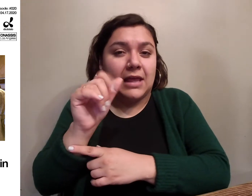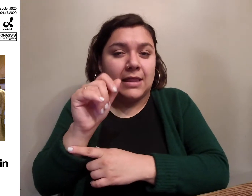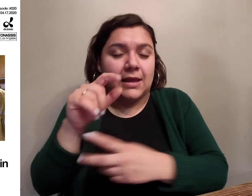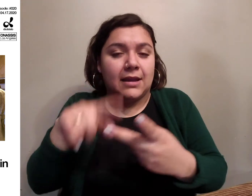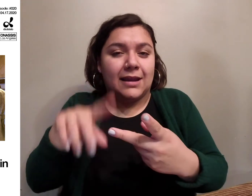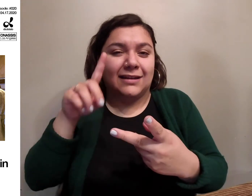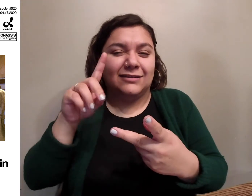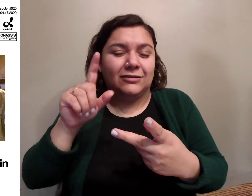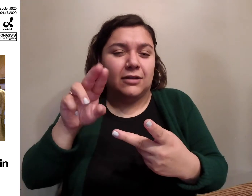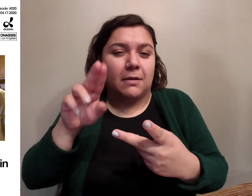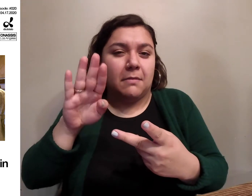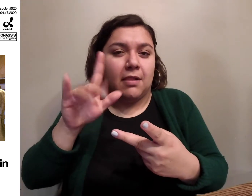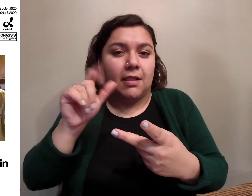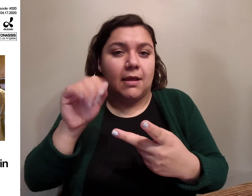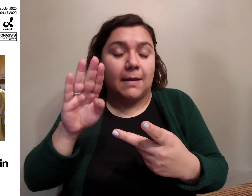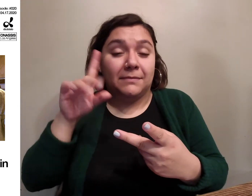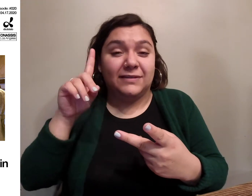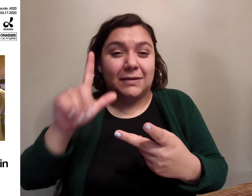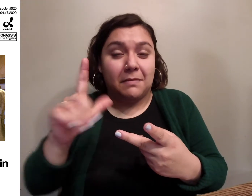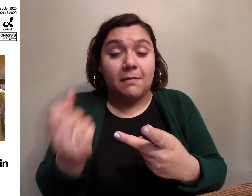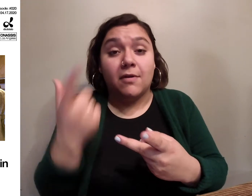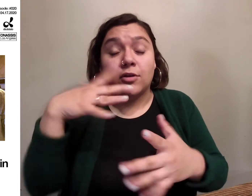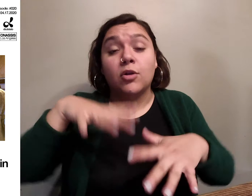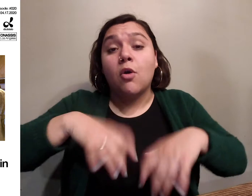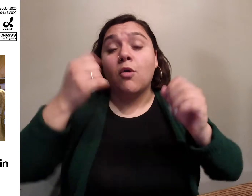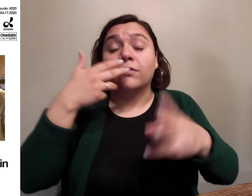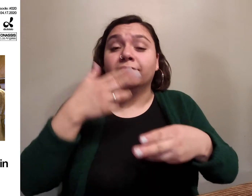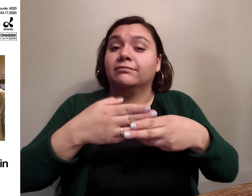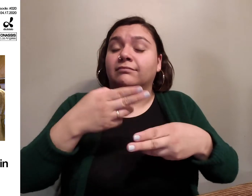shifting paradigms in the era of social distancing.